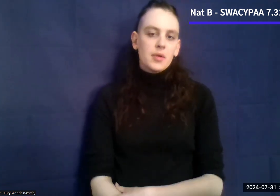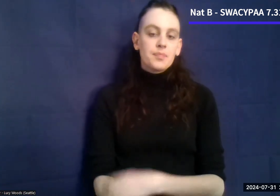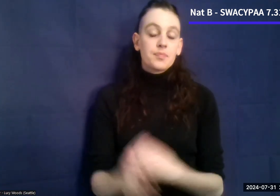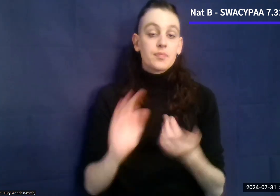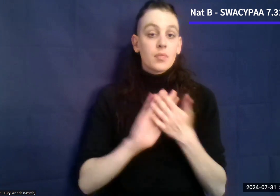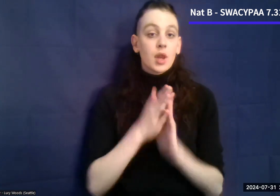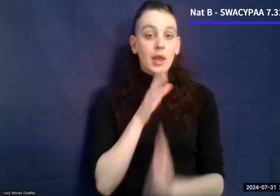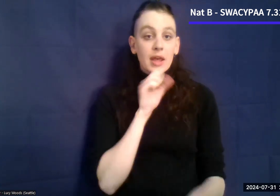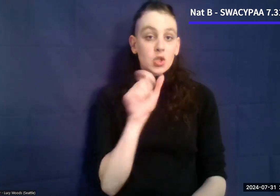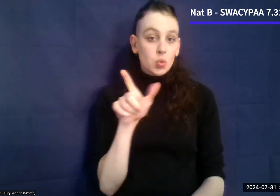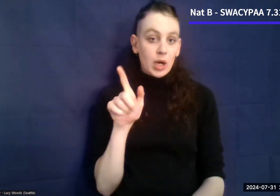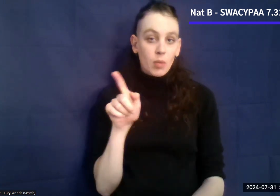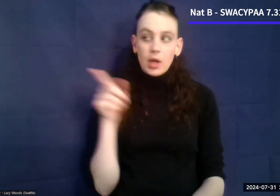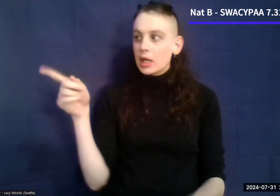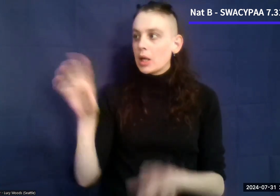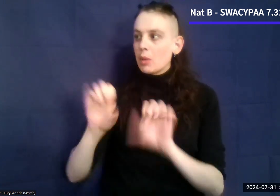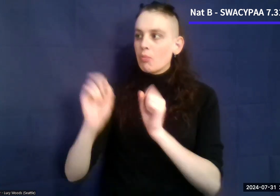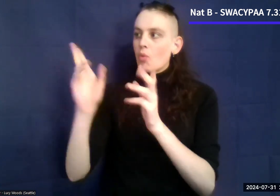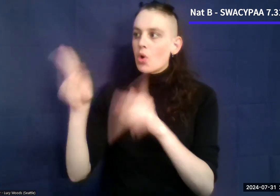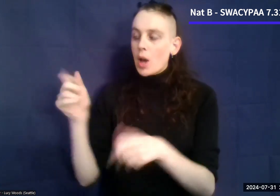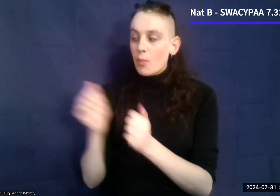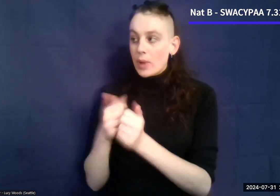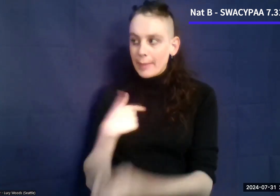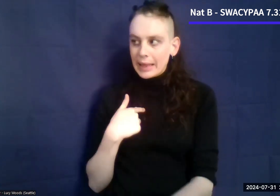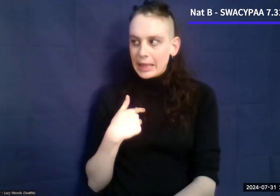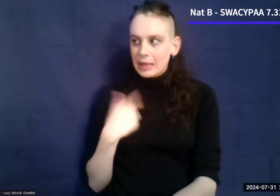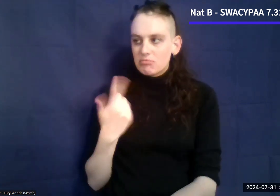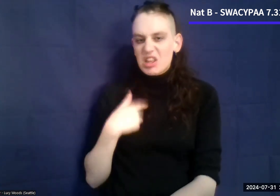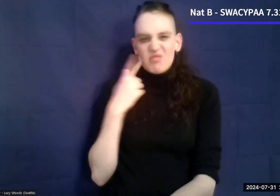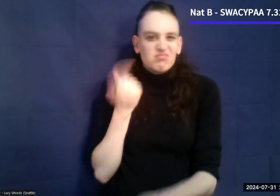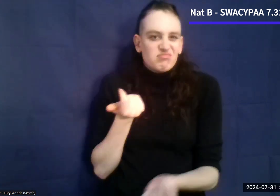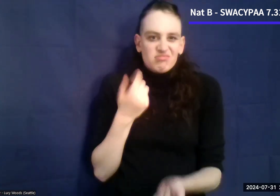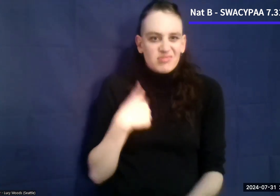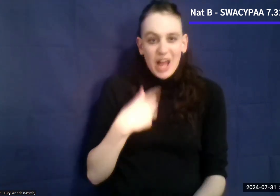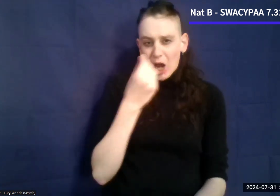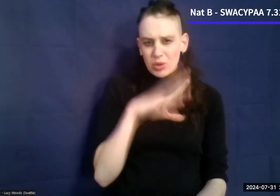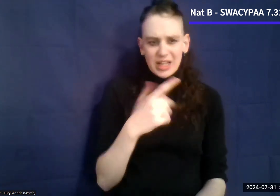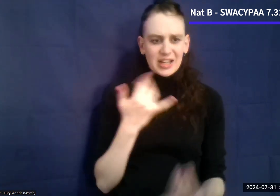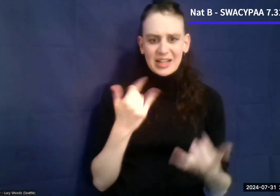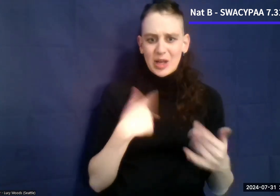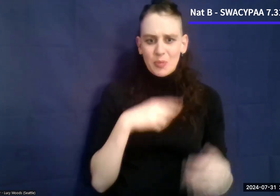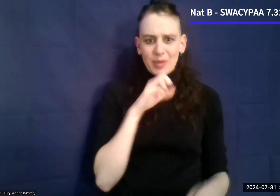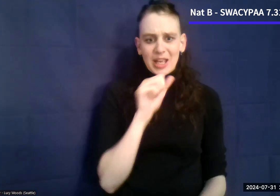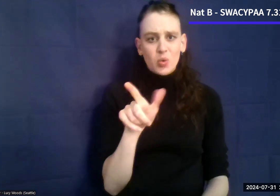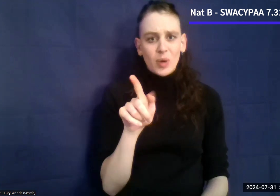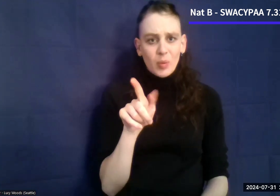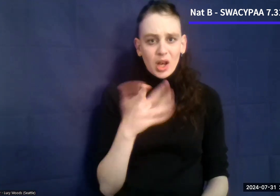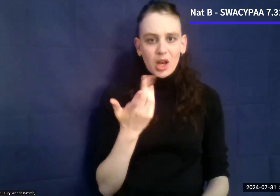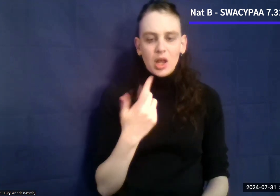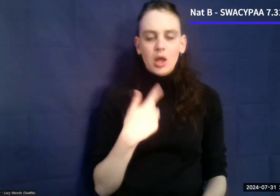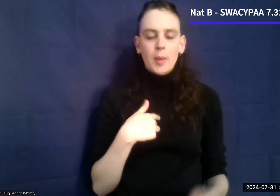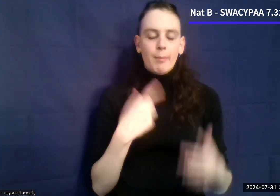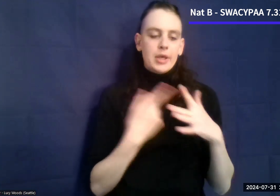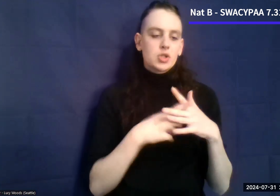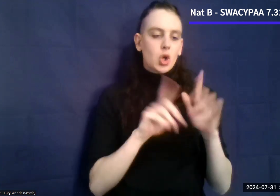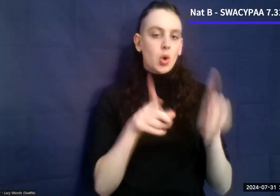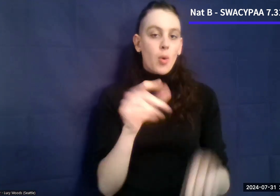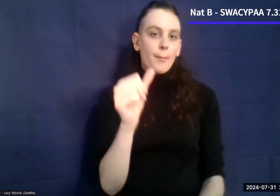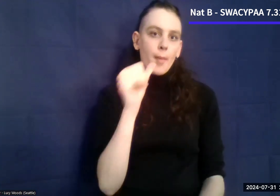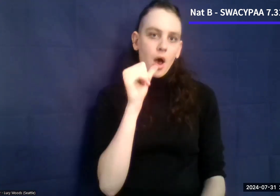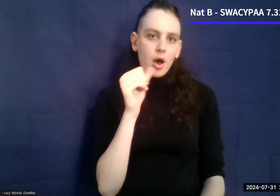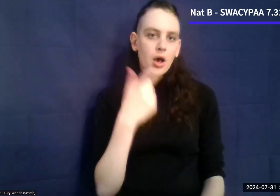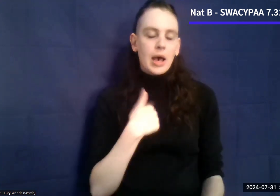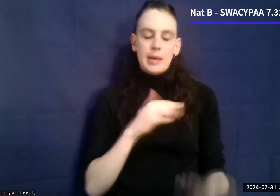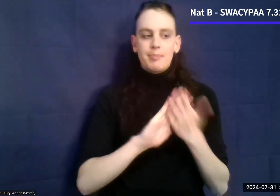that boyfriend broke up with me, and I was like, I don't care because I'm 21. So I just started going to bars, and that was like, I turned into my